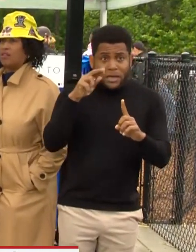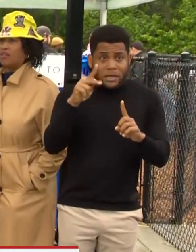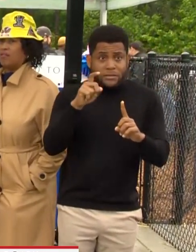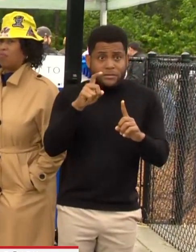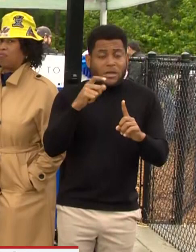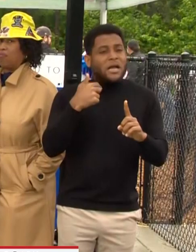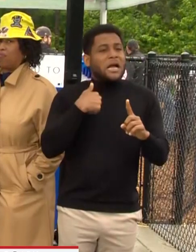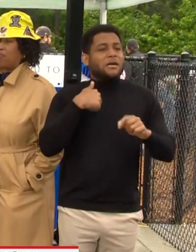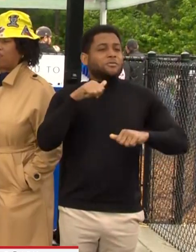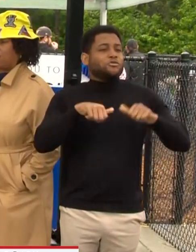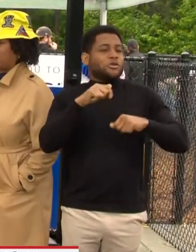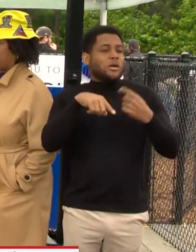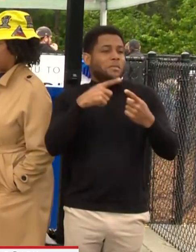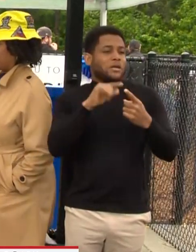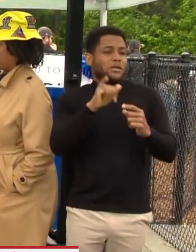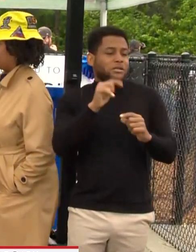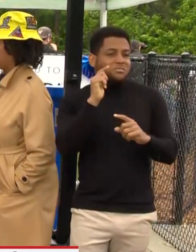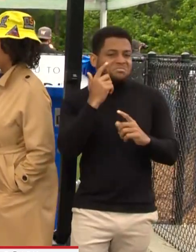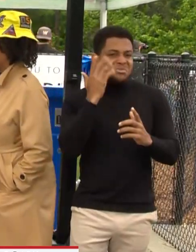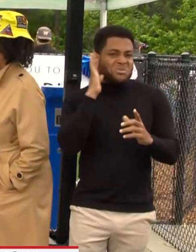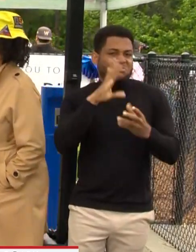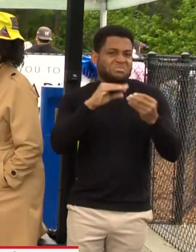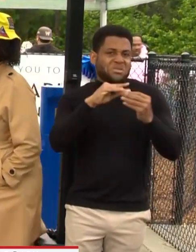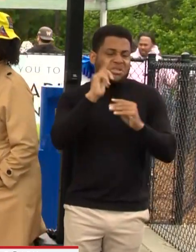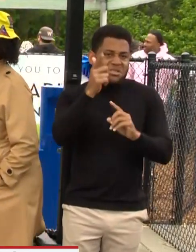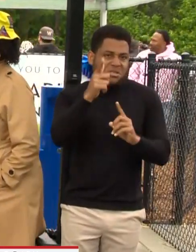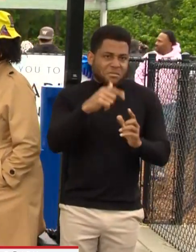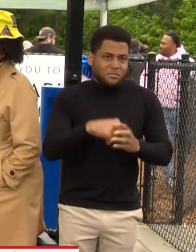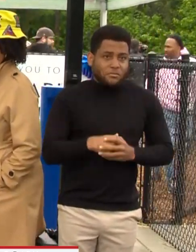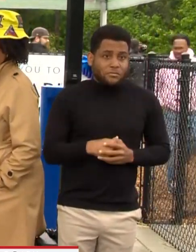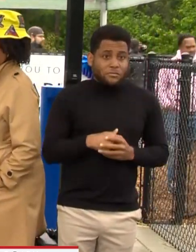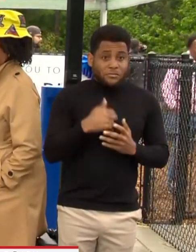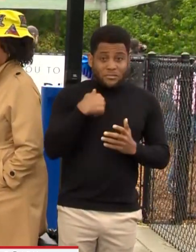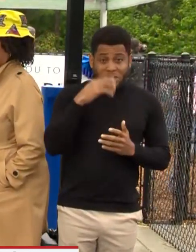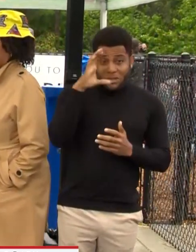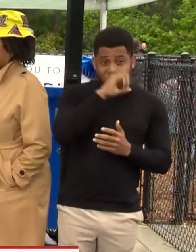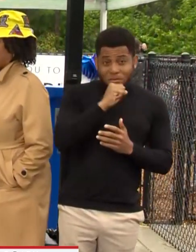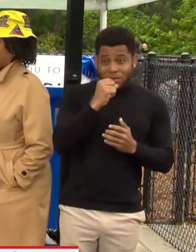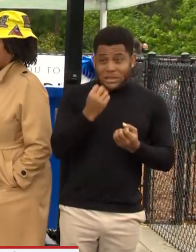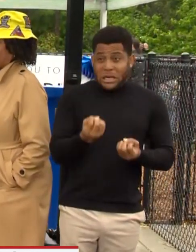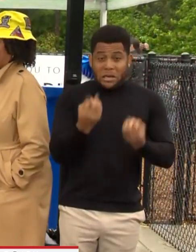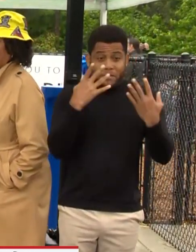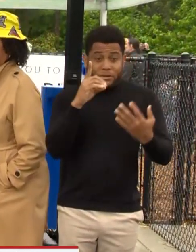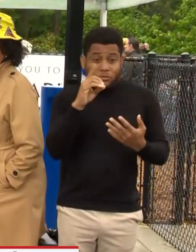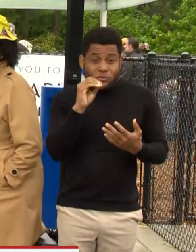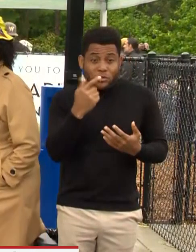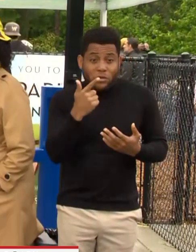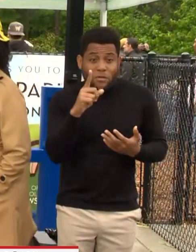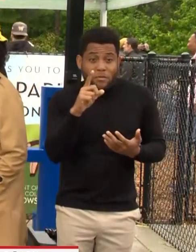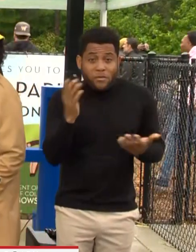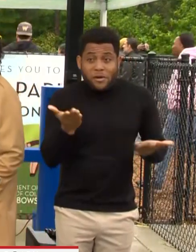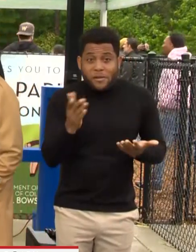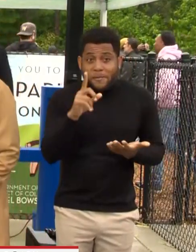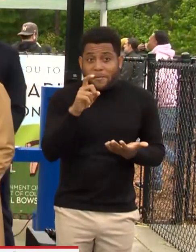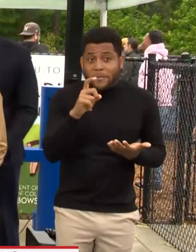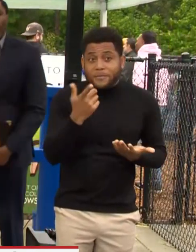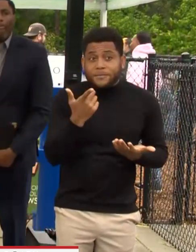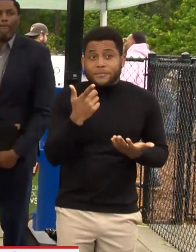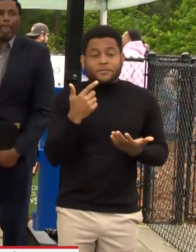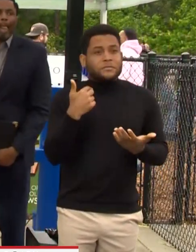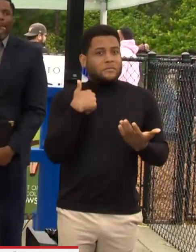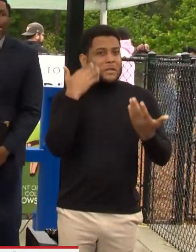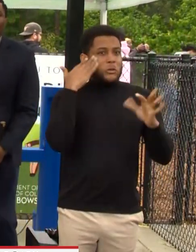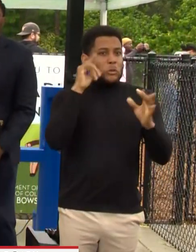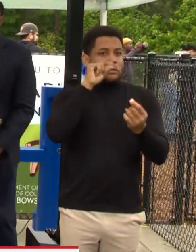Is that a thing that we project? How many dogs? On a day-to-day basis. I don't think we know that, but we